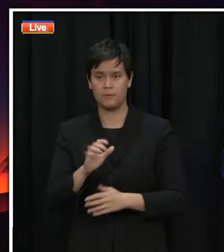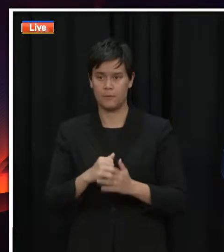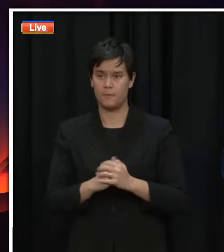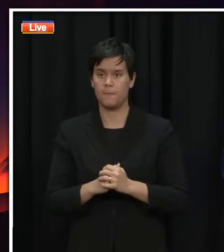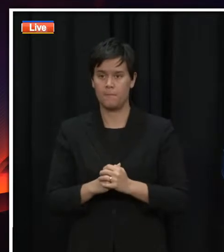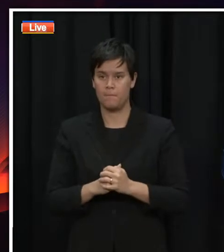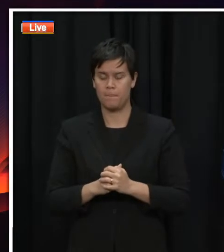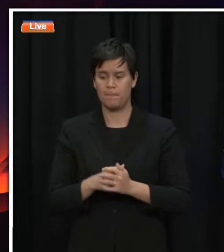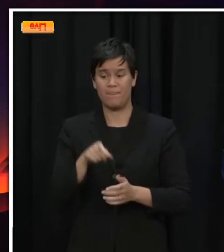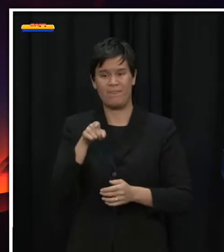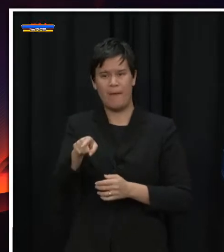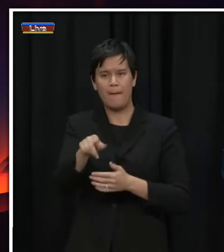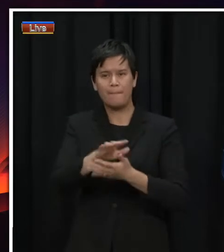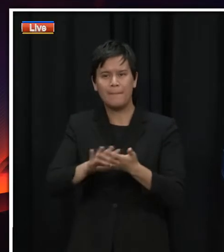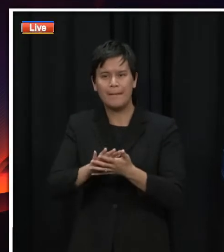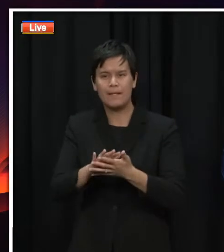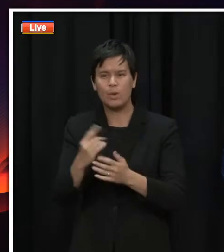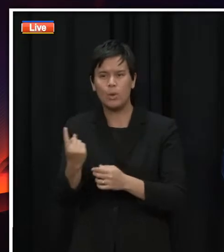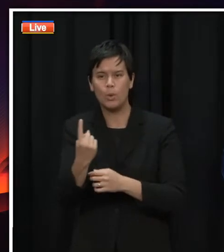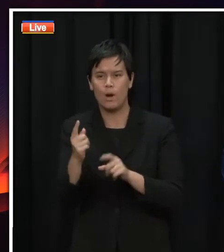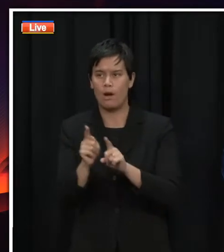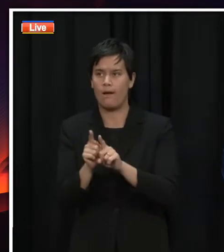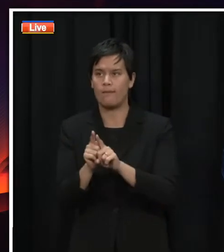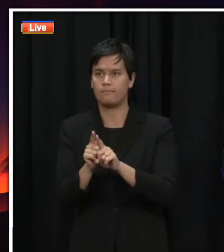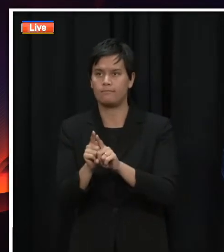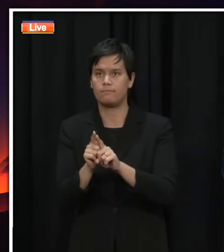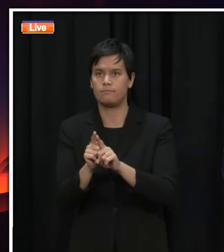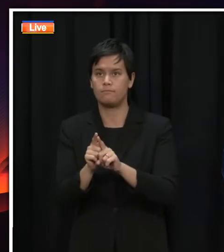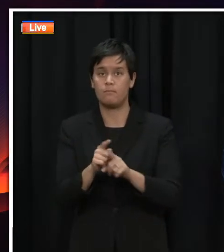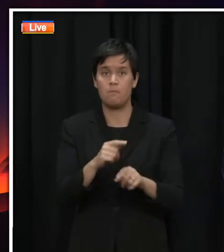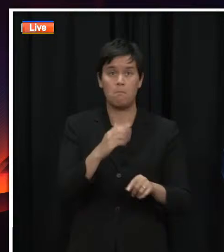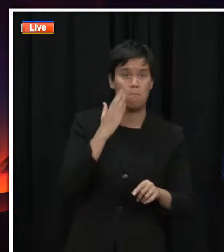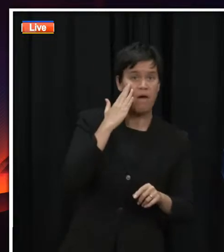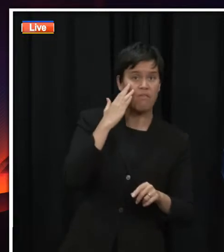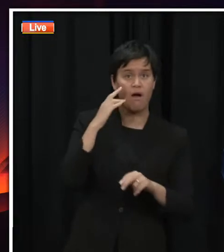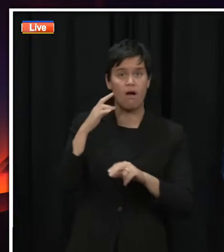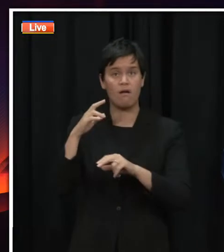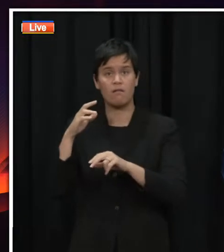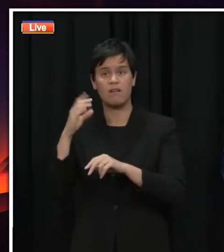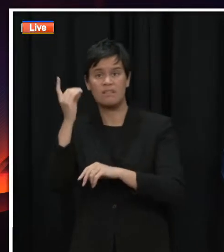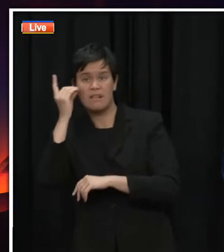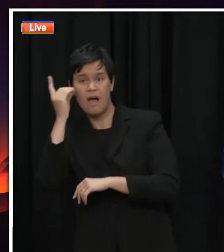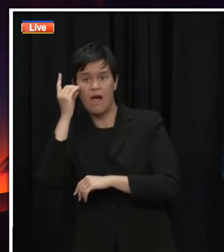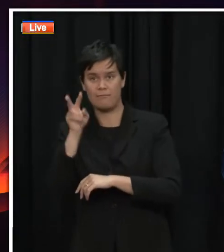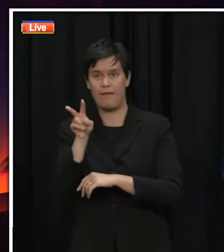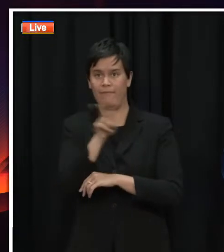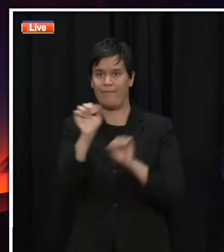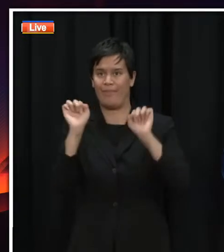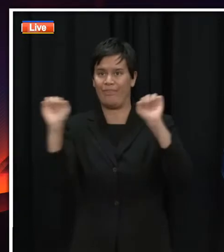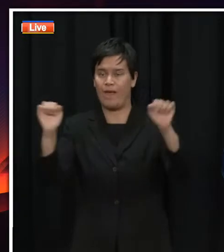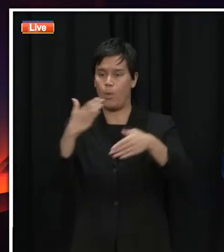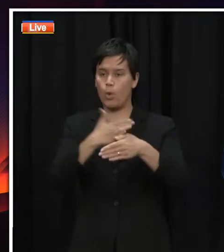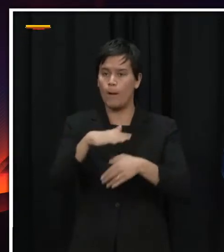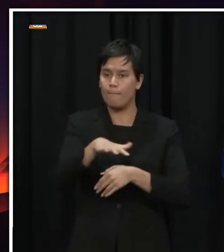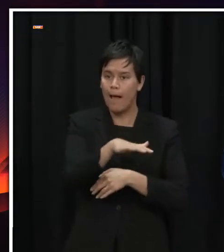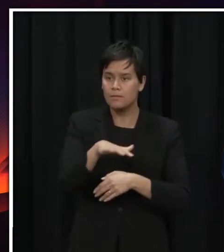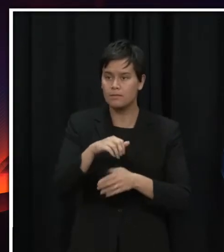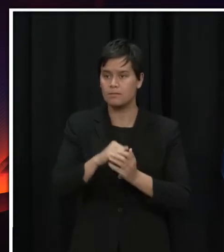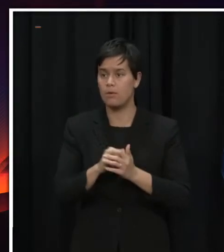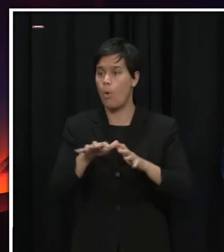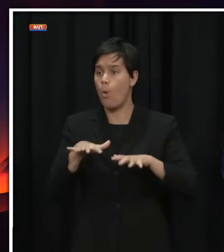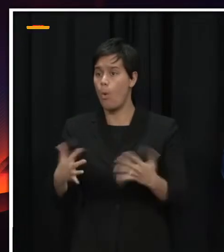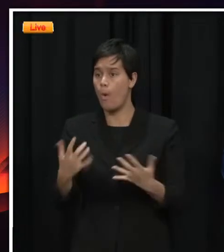includes people who were at the workplaces of cases B and C, others from Papatoetoe High School and other locations of